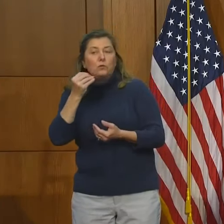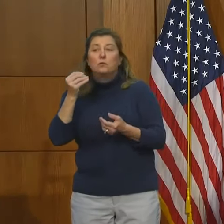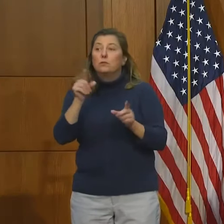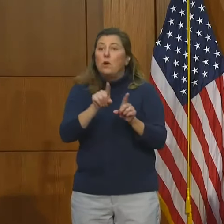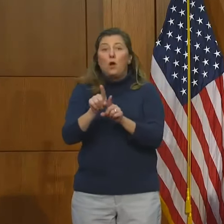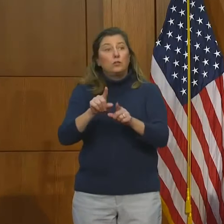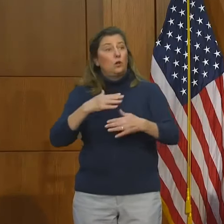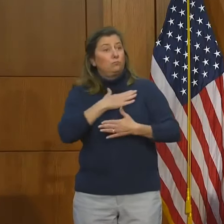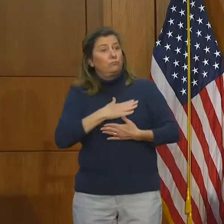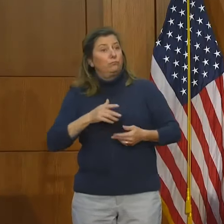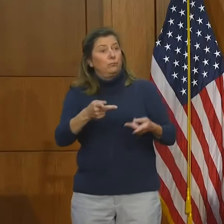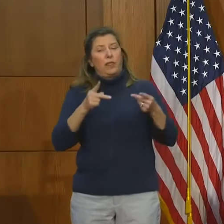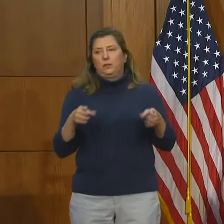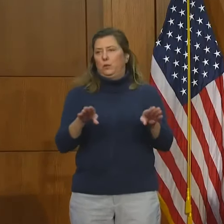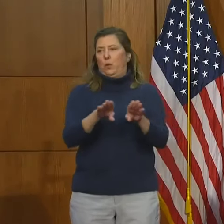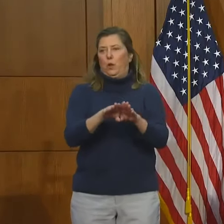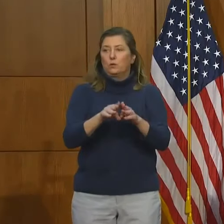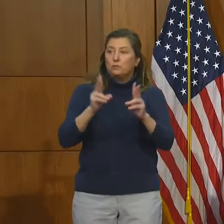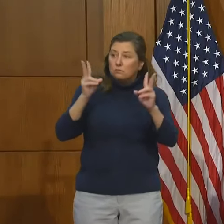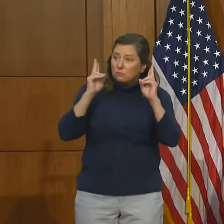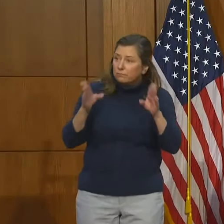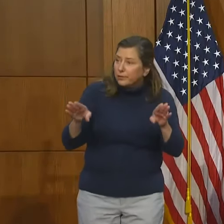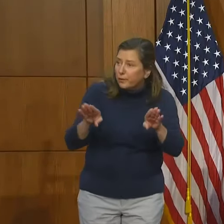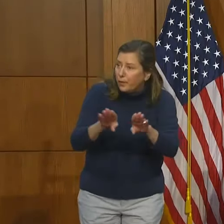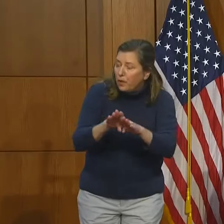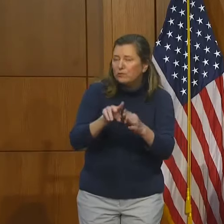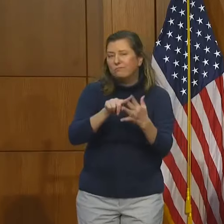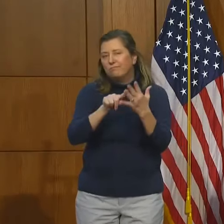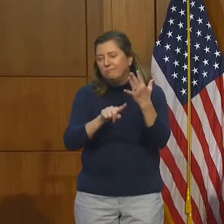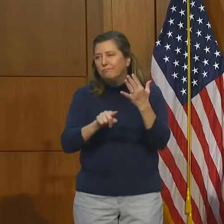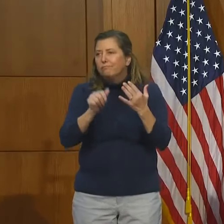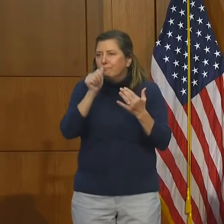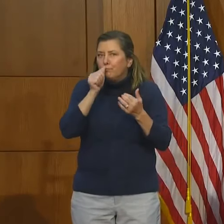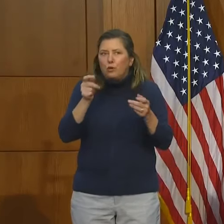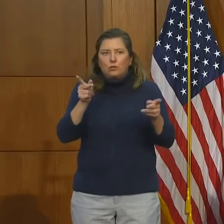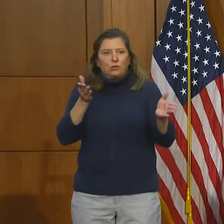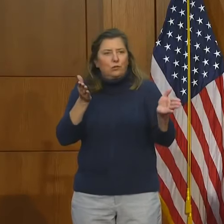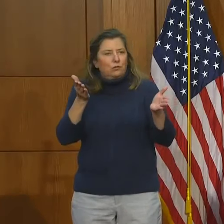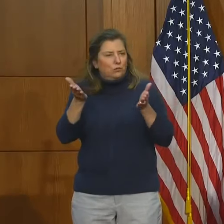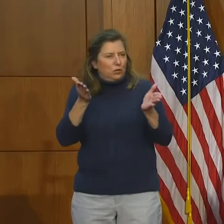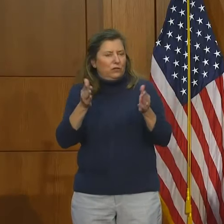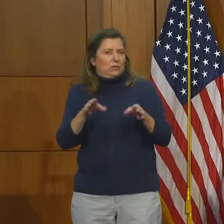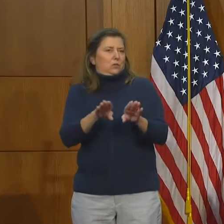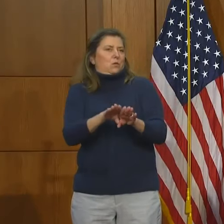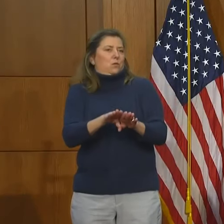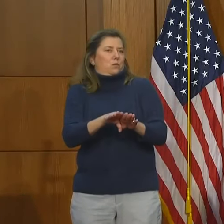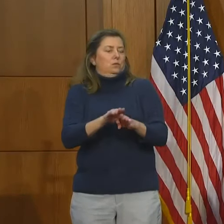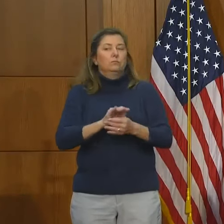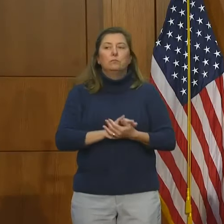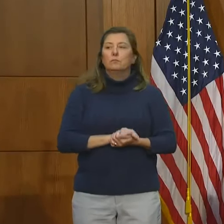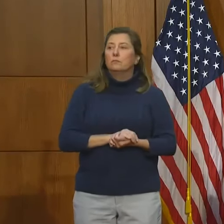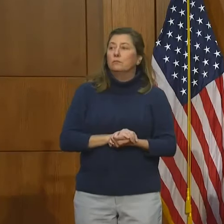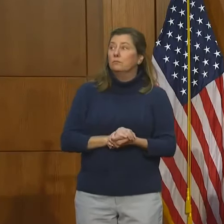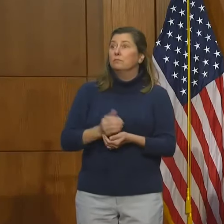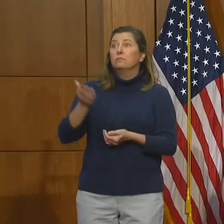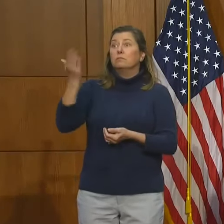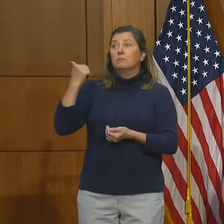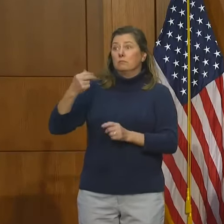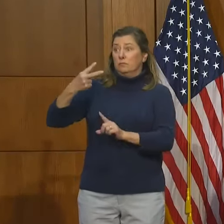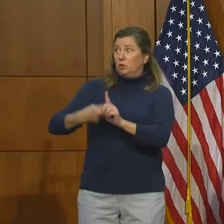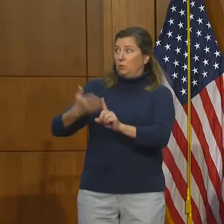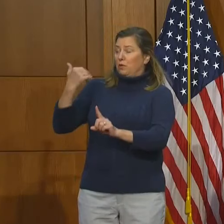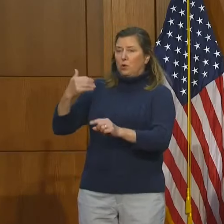closed entertainment venues, hair salons, and other personal services. Back then, we had